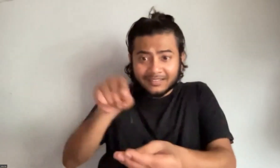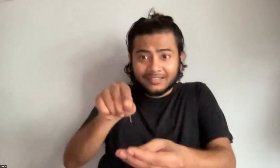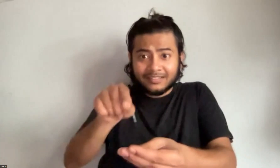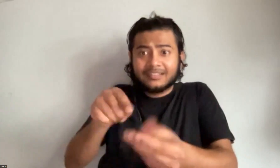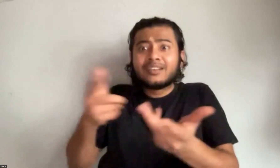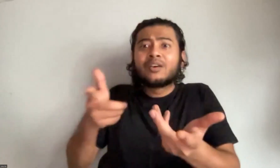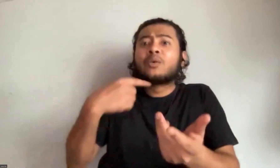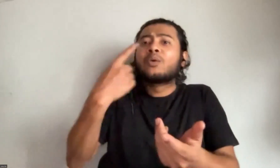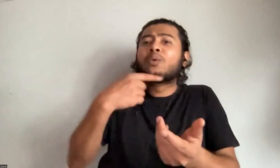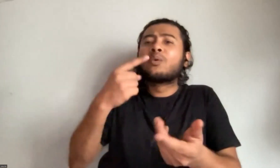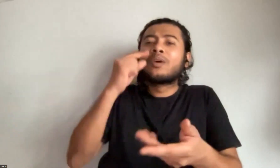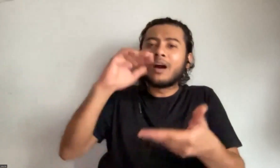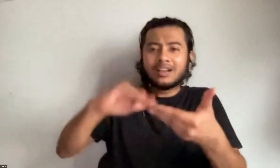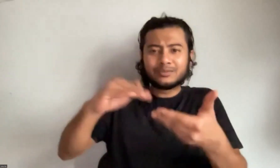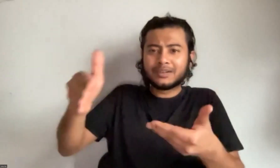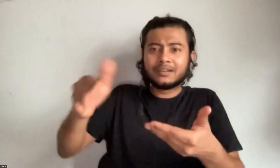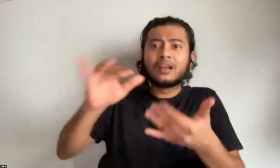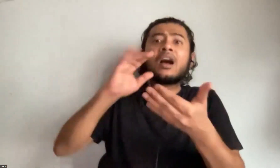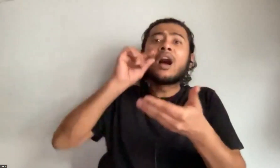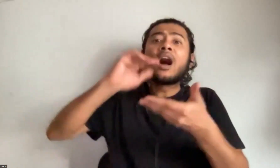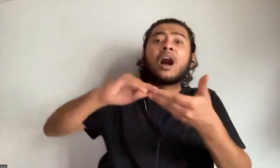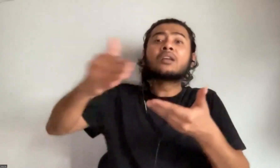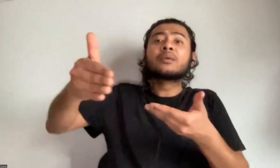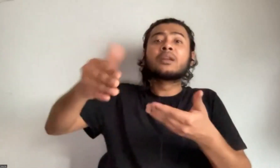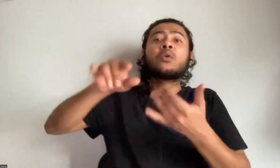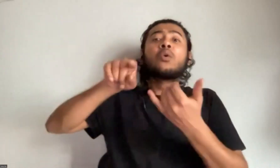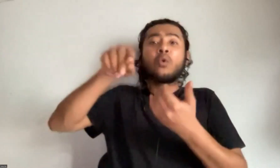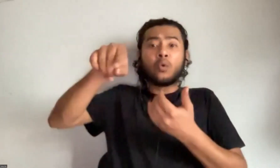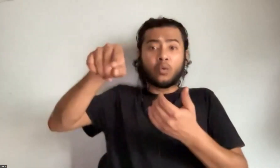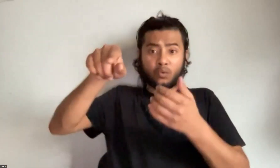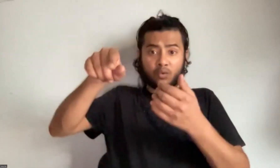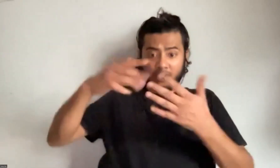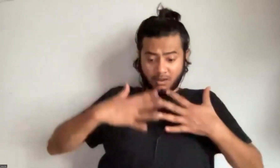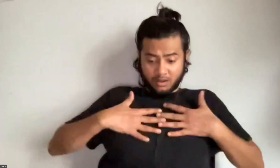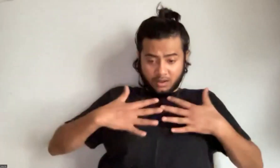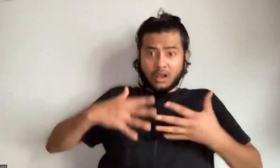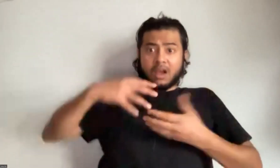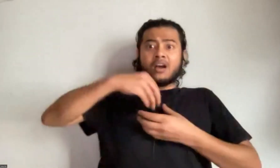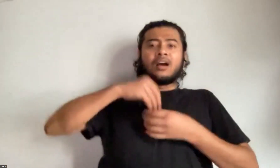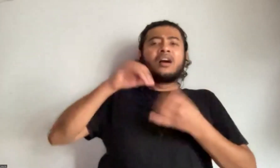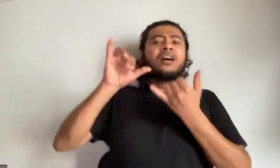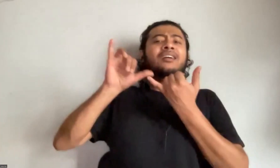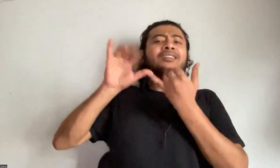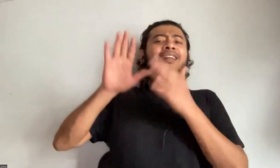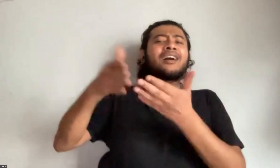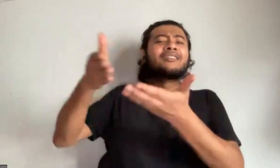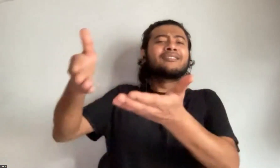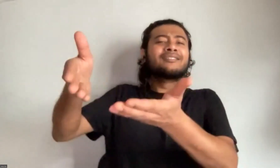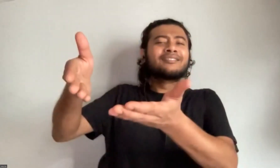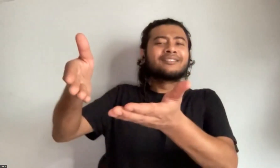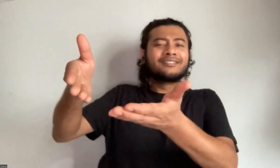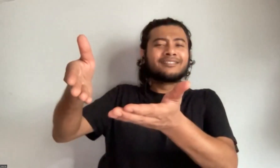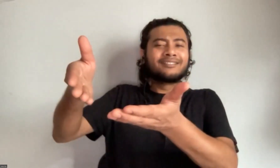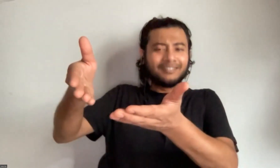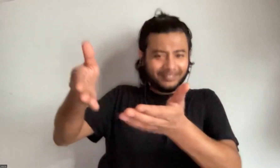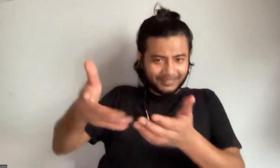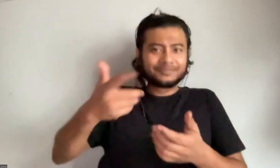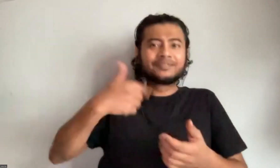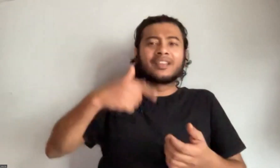or as a Paramatma in their heart also. So when you're serving your in-laws, when you're serving your husband, when you're serving your wife, when you're serving